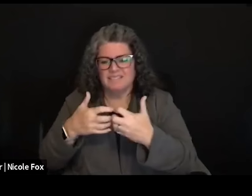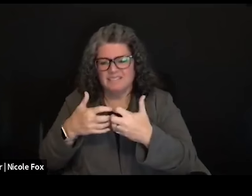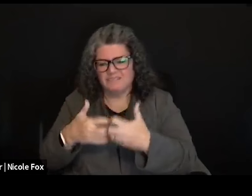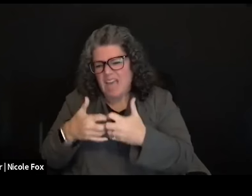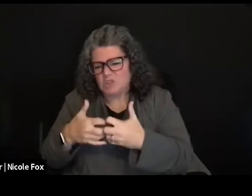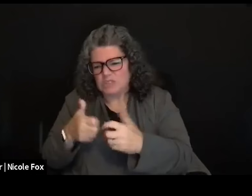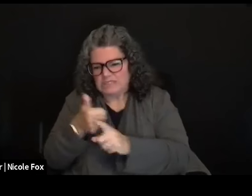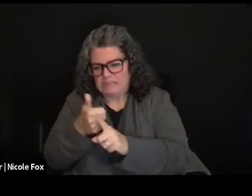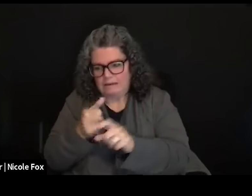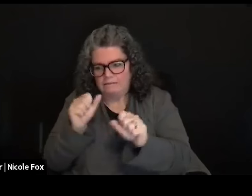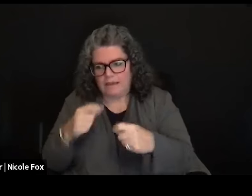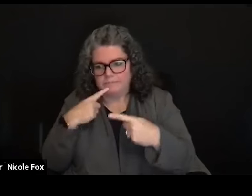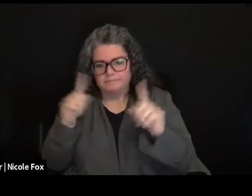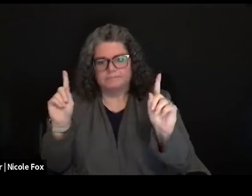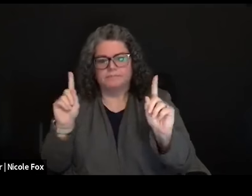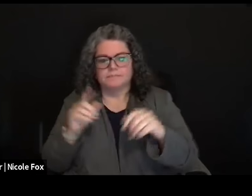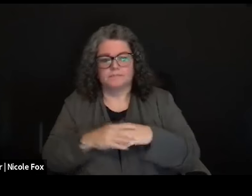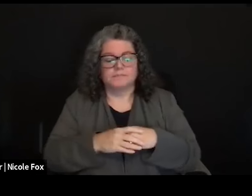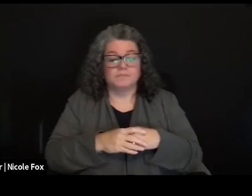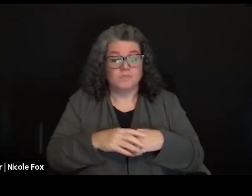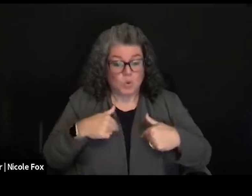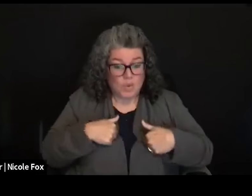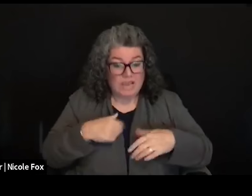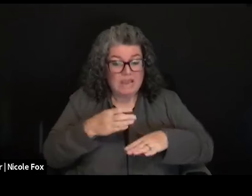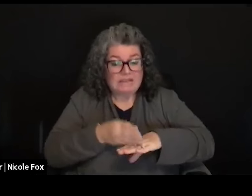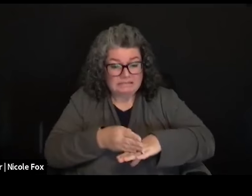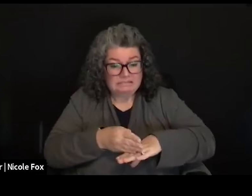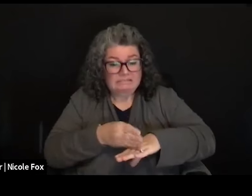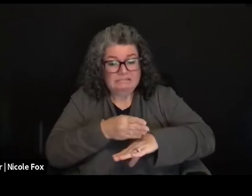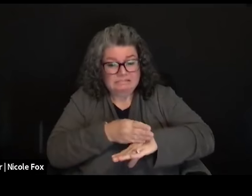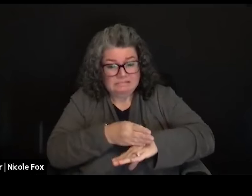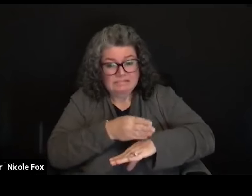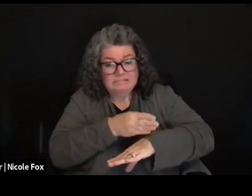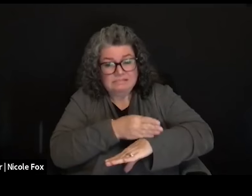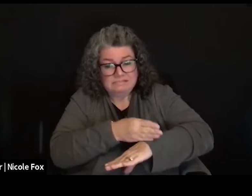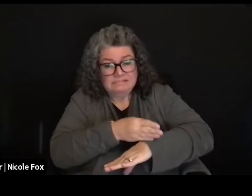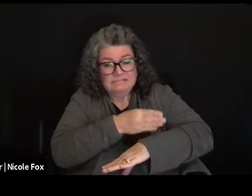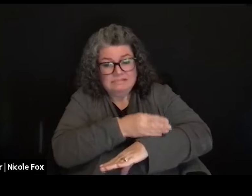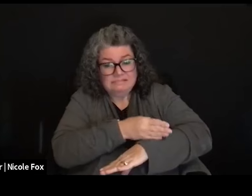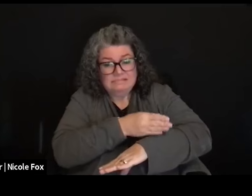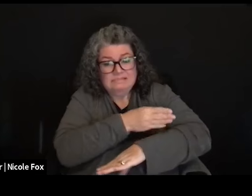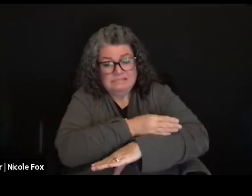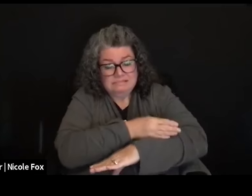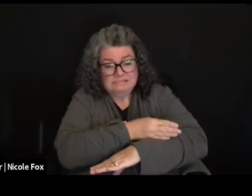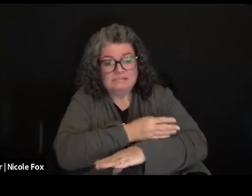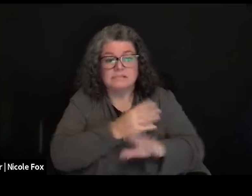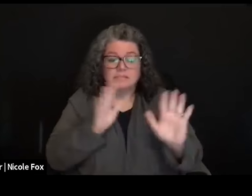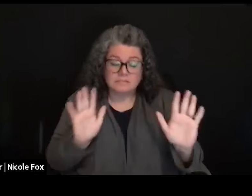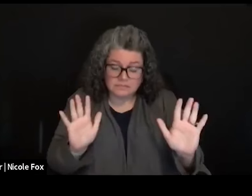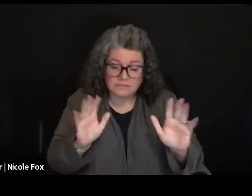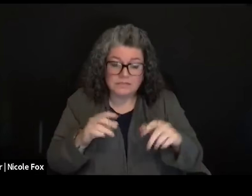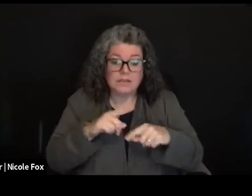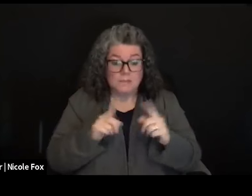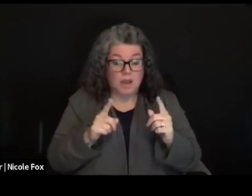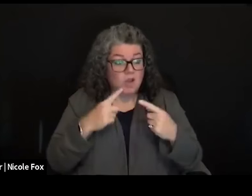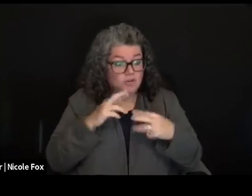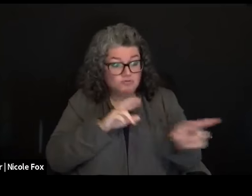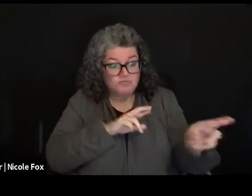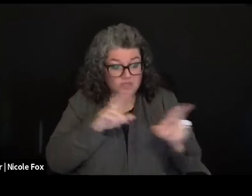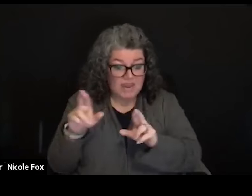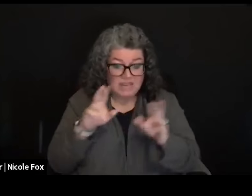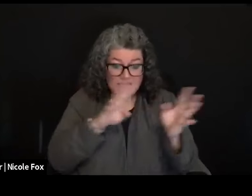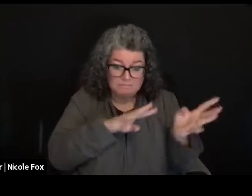remind everybody, we're making lots of progress, but even when the water is able to leave the North Fork treatment plant, the process